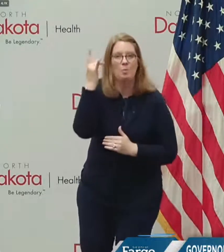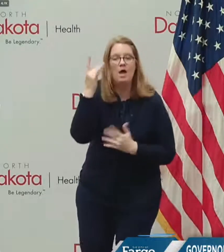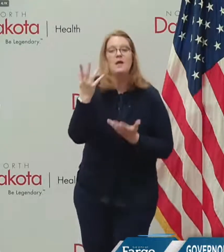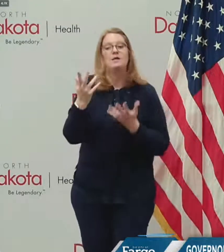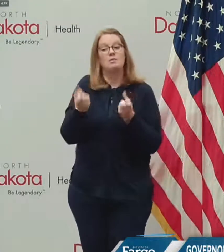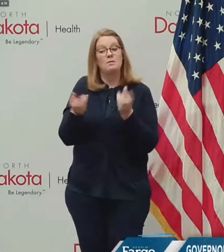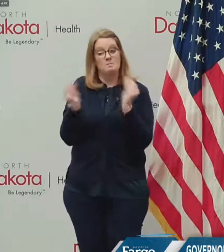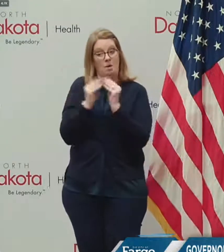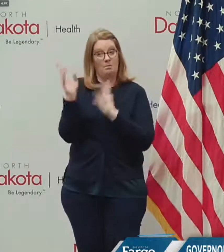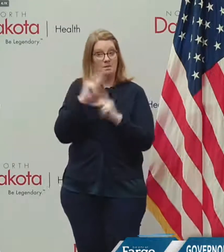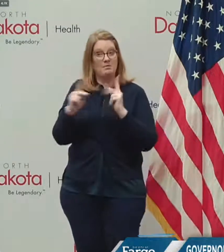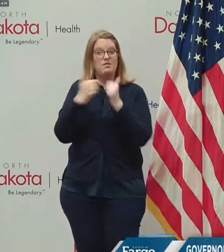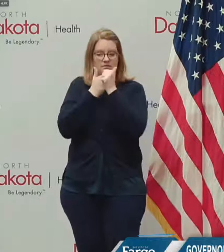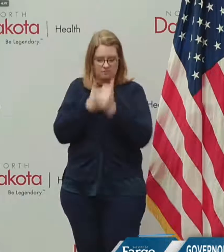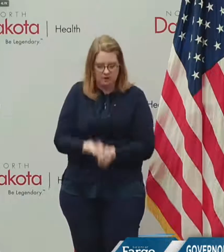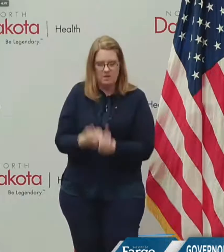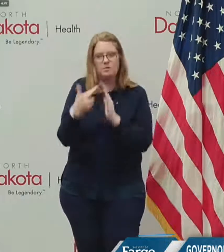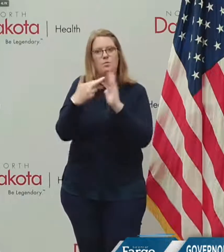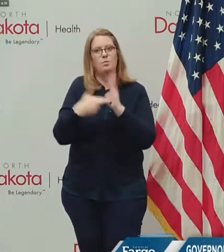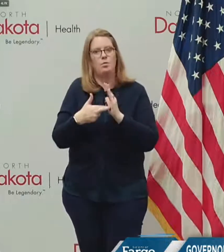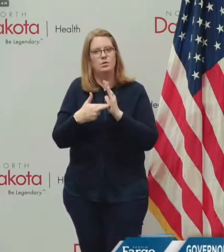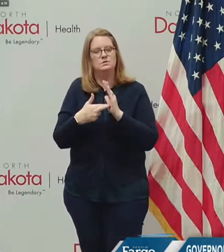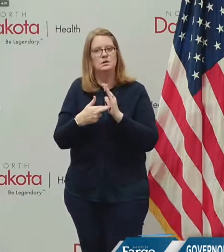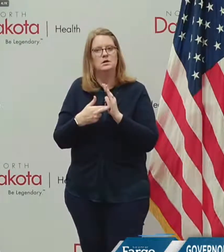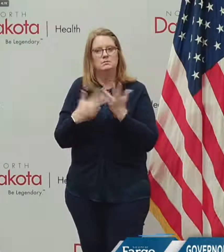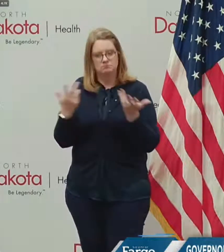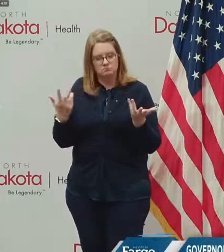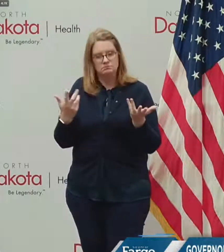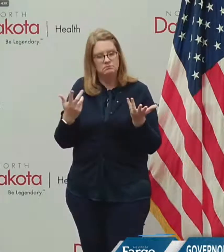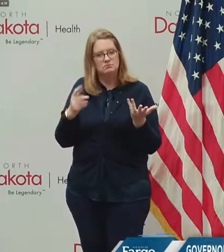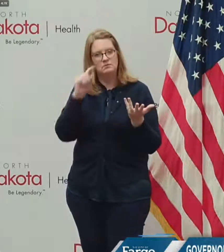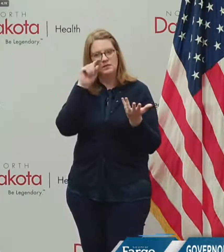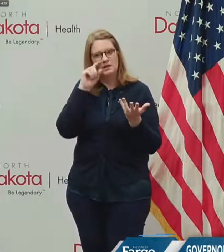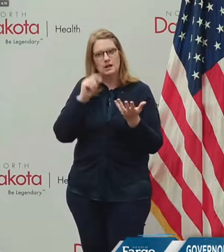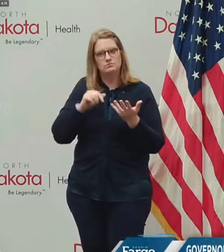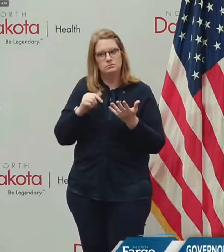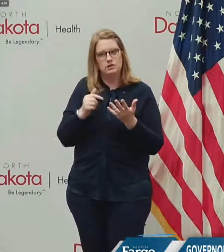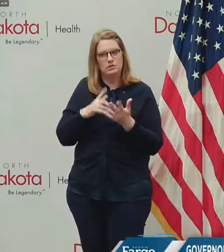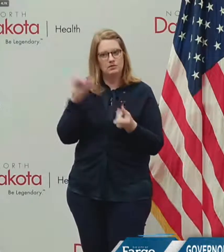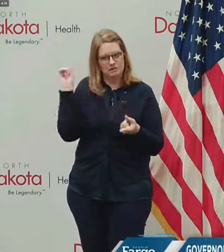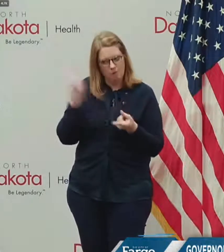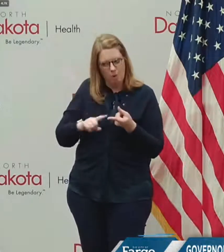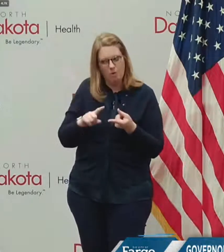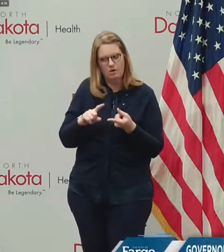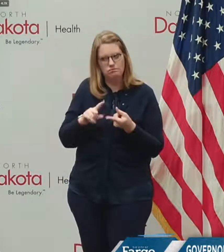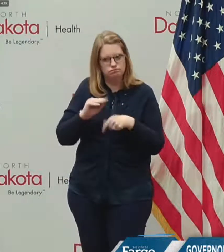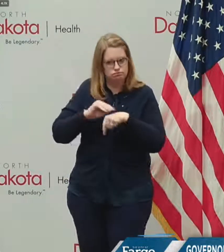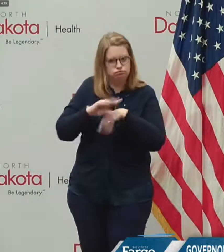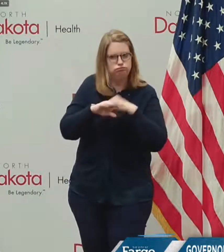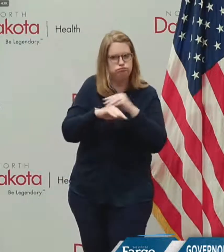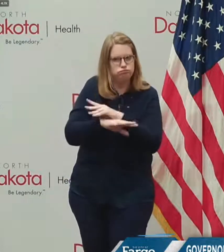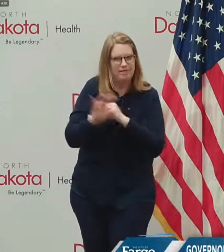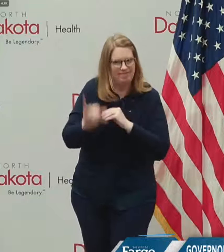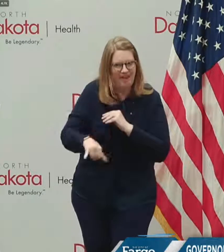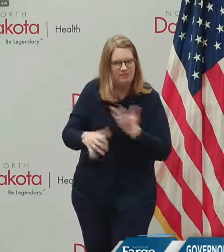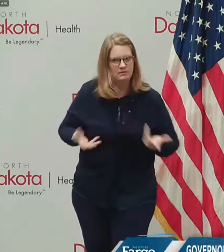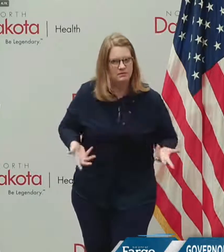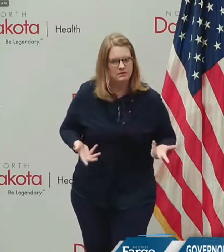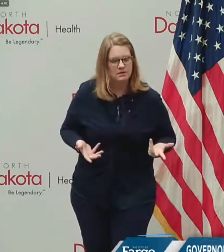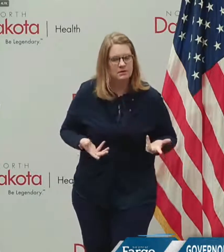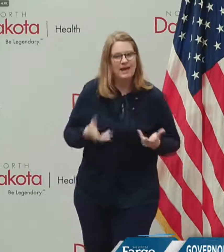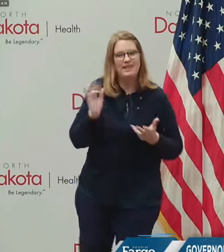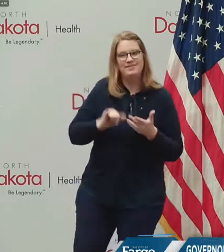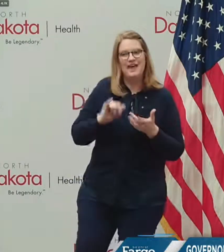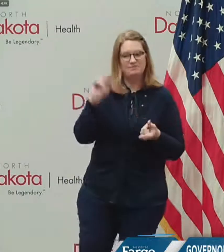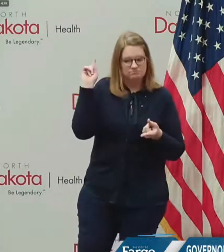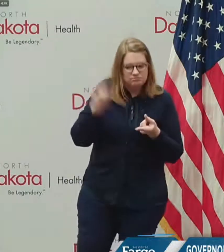of mitigation, increased mitigation leads to lower case transmission, where all of the mitigation is about reducing the number